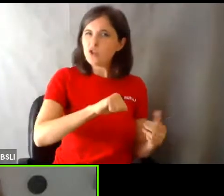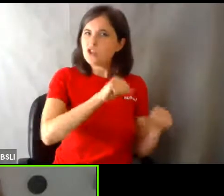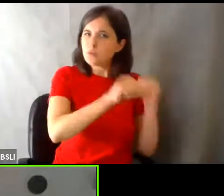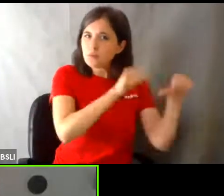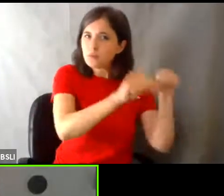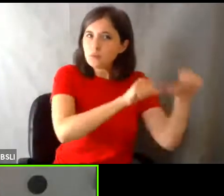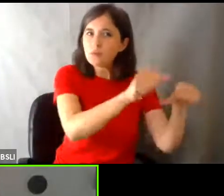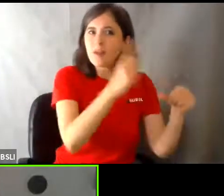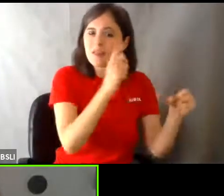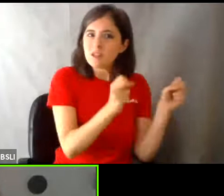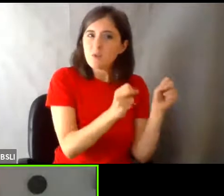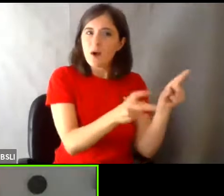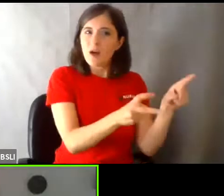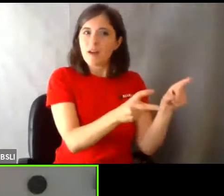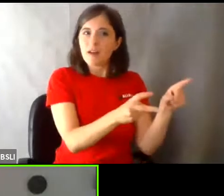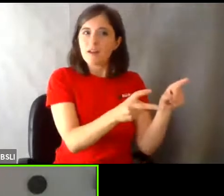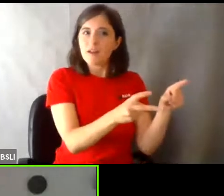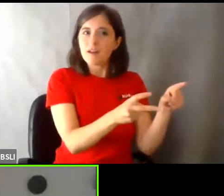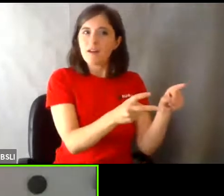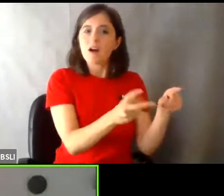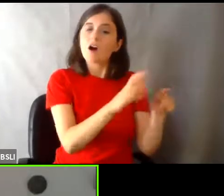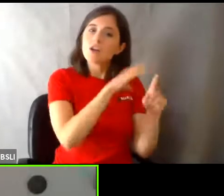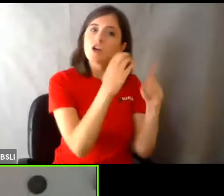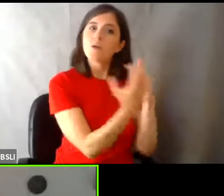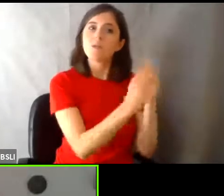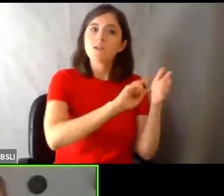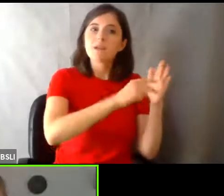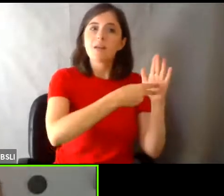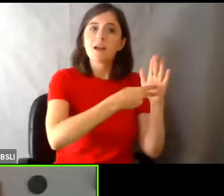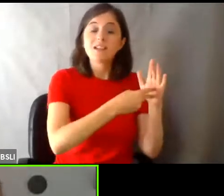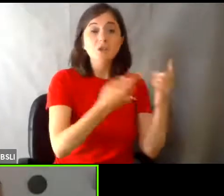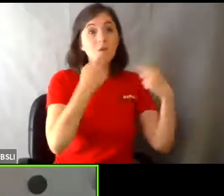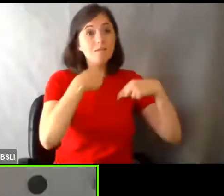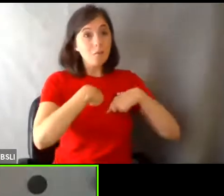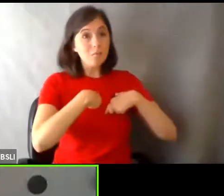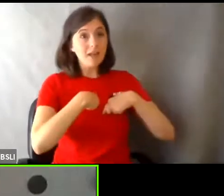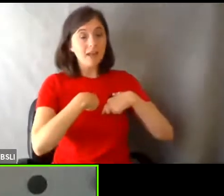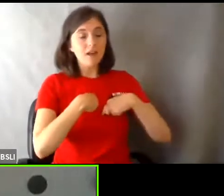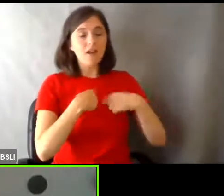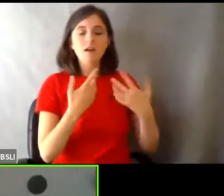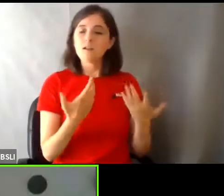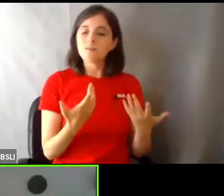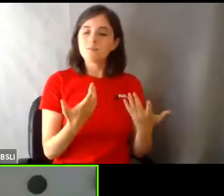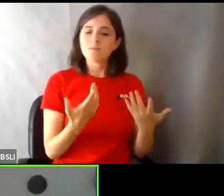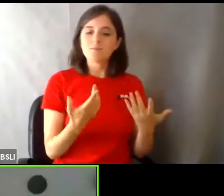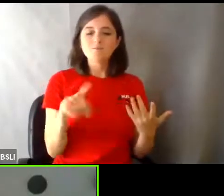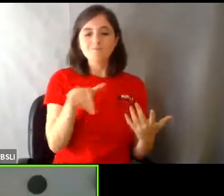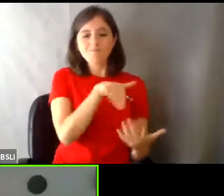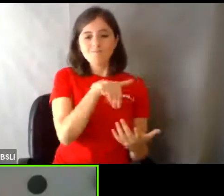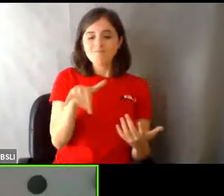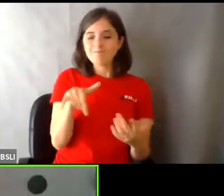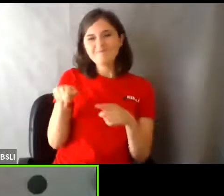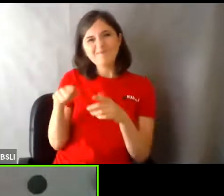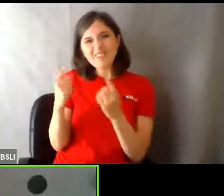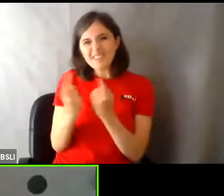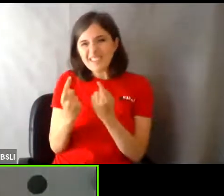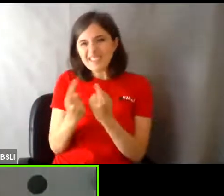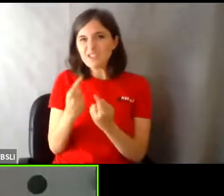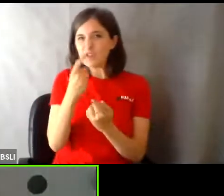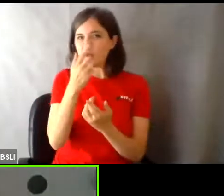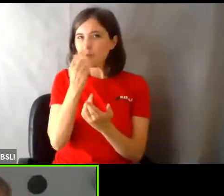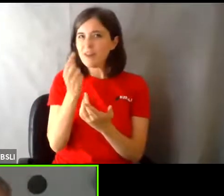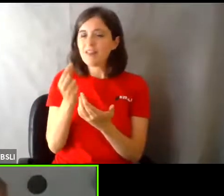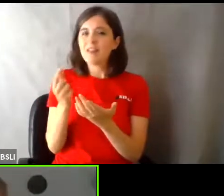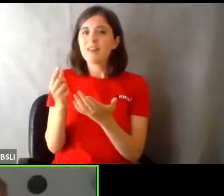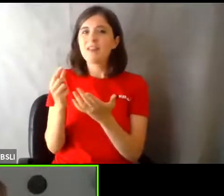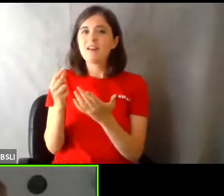in terms of developing a local community plan. So for me, when it comes to, you know, these issues of commodification, of democracy,